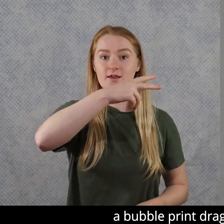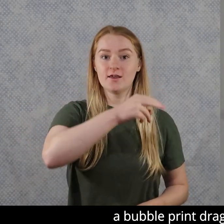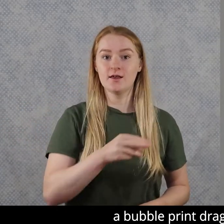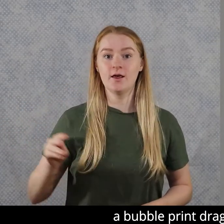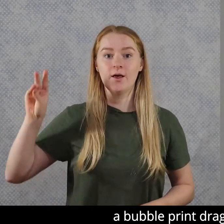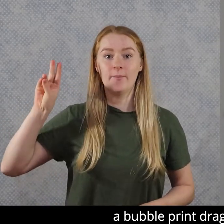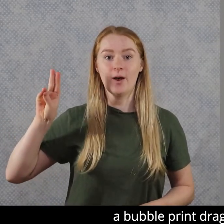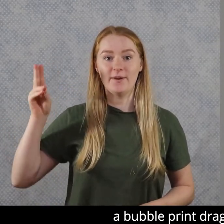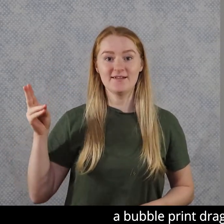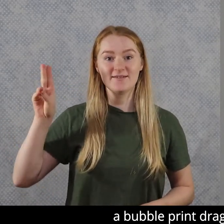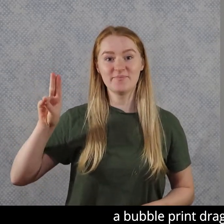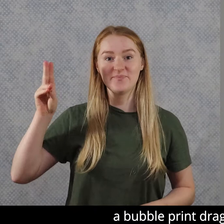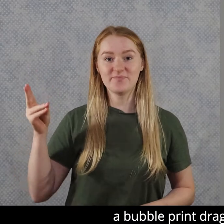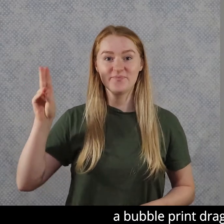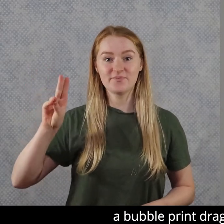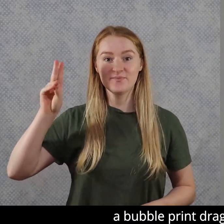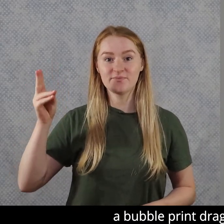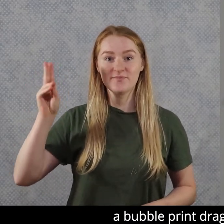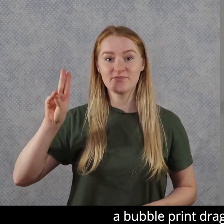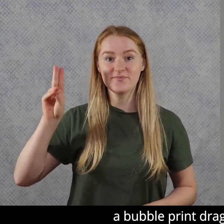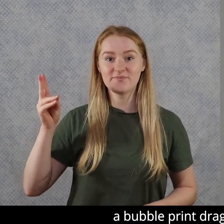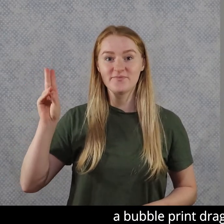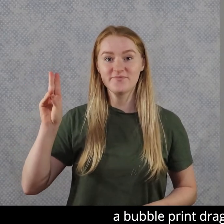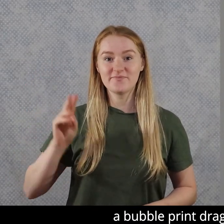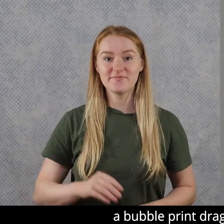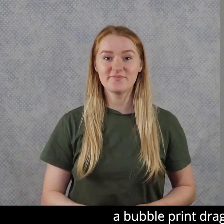dragonfly puppet.